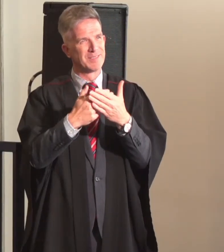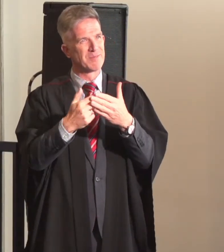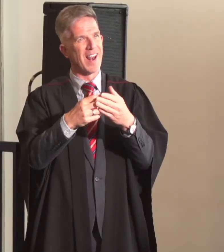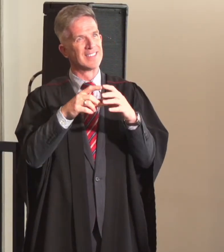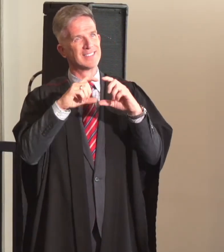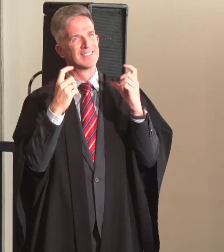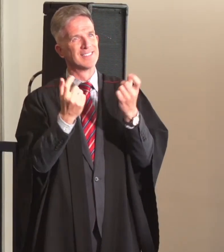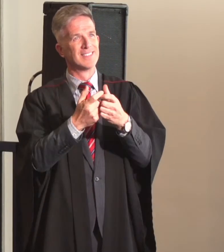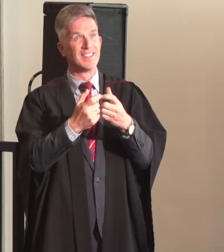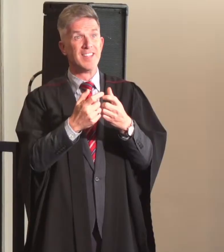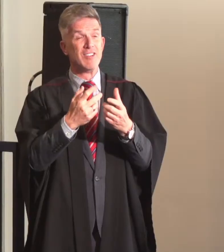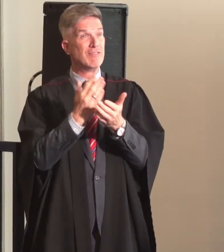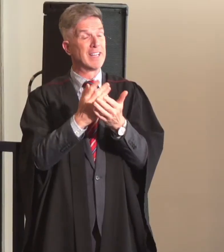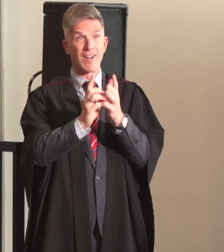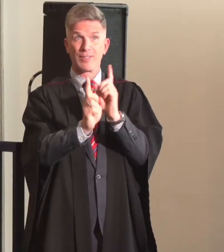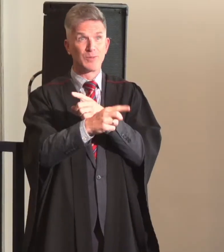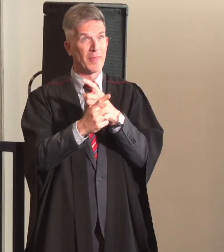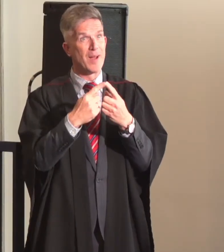today.